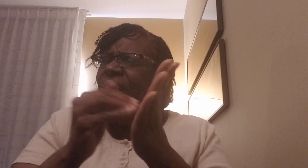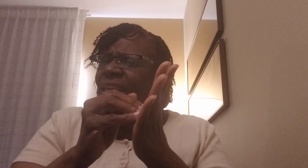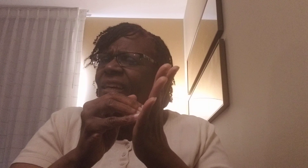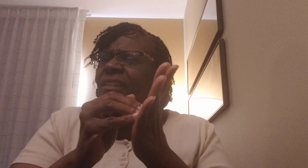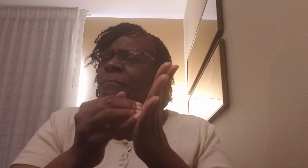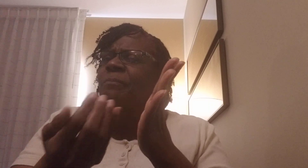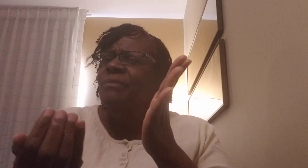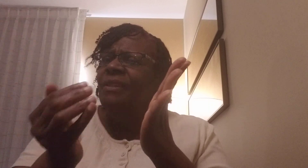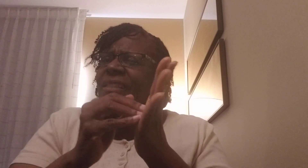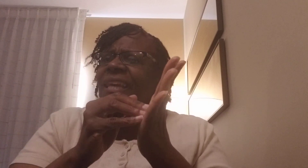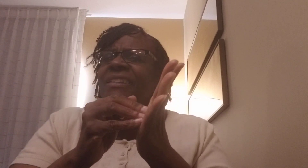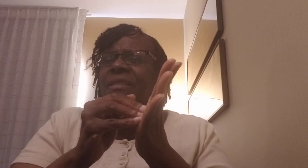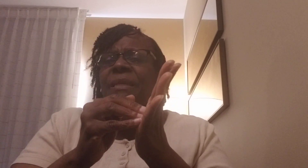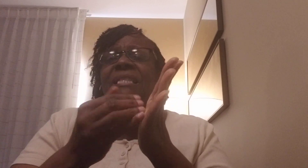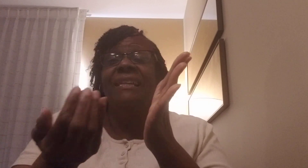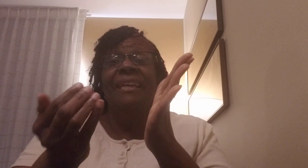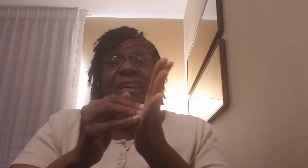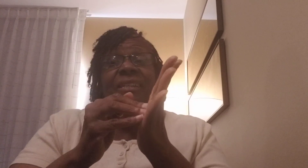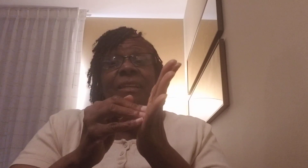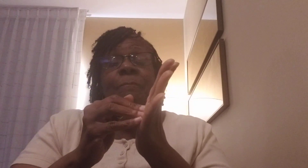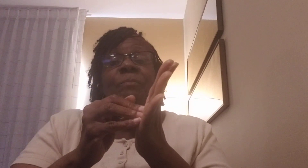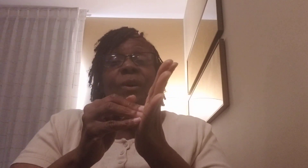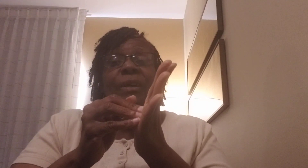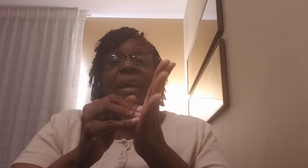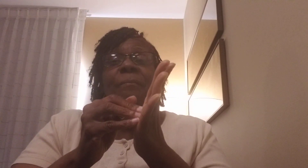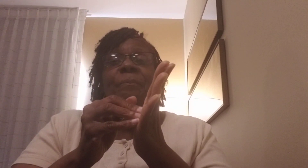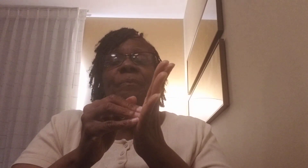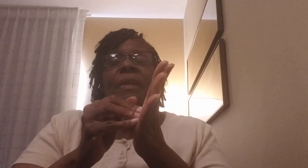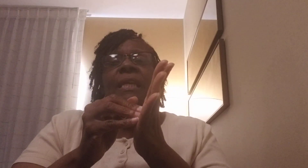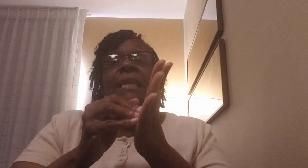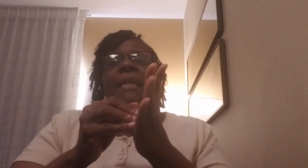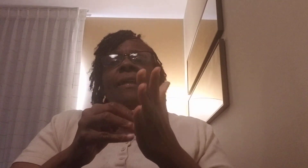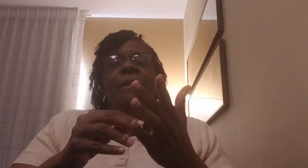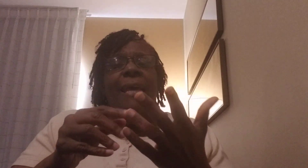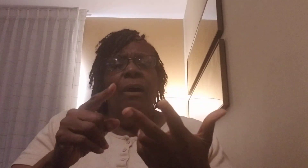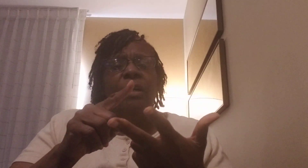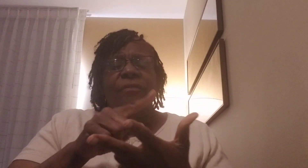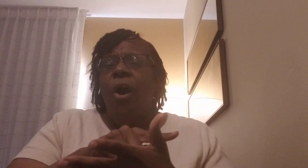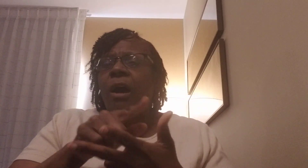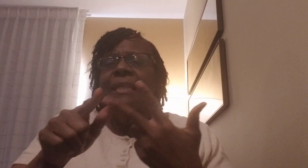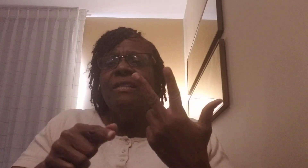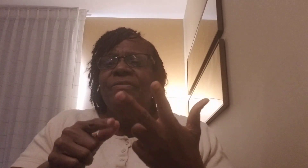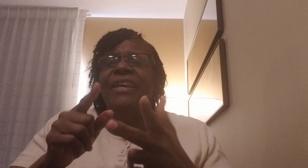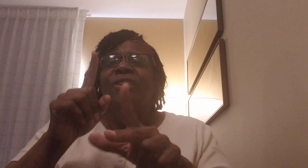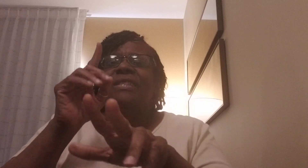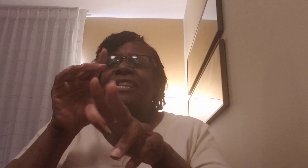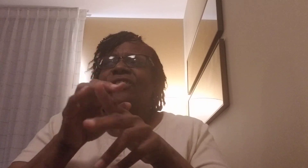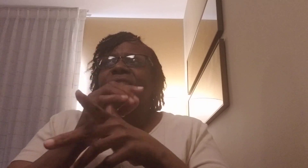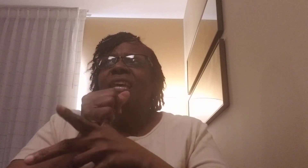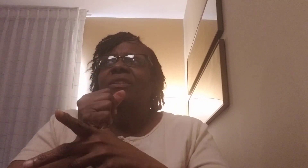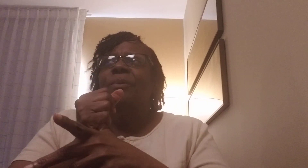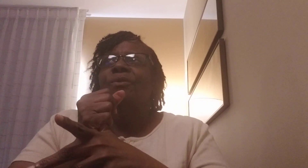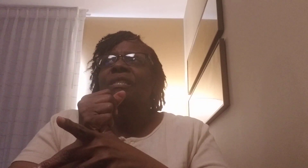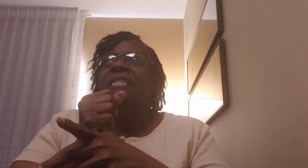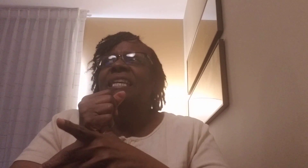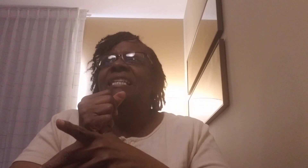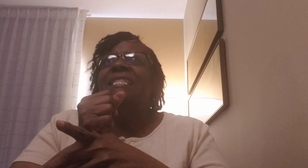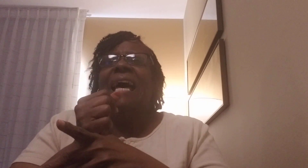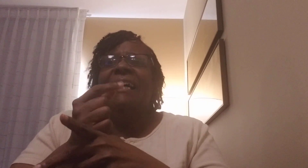again. This means again, okay? Now, if all else fails and you say the person is signing,